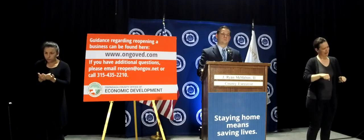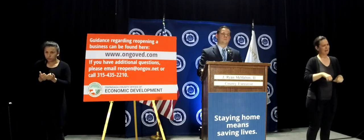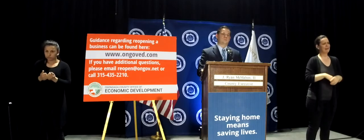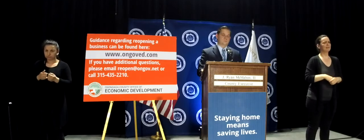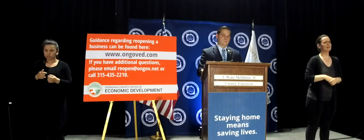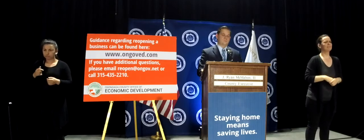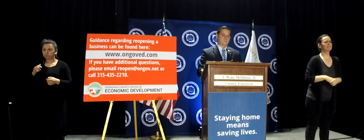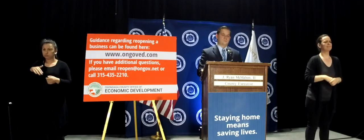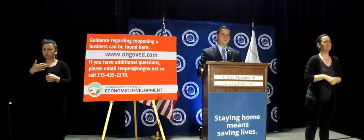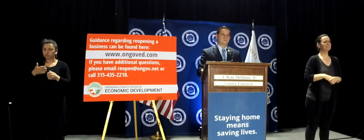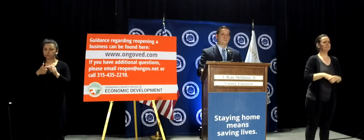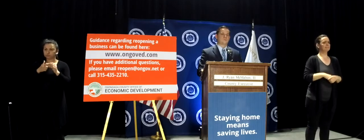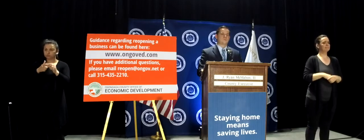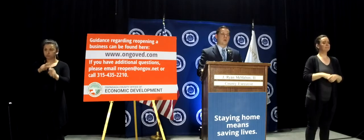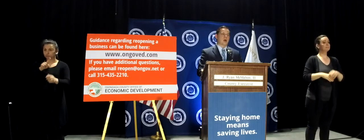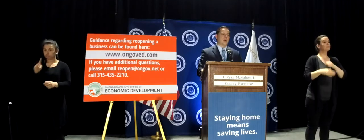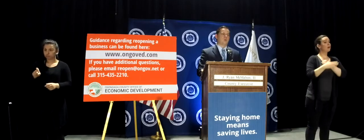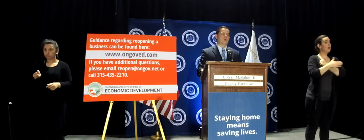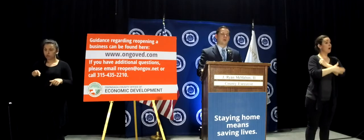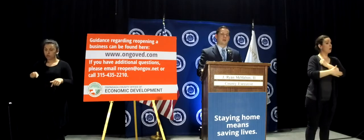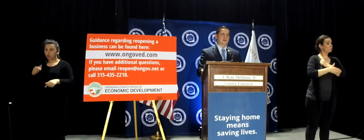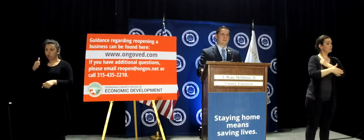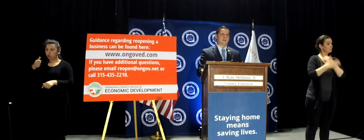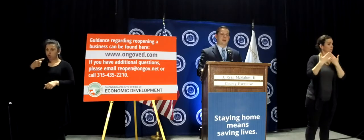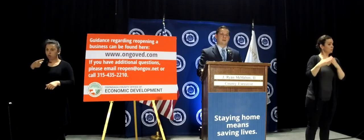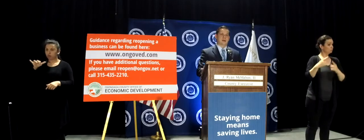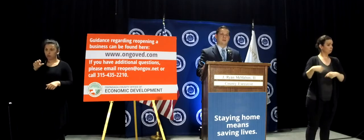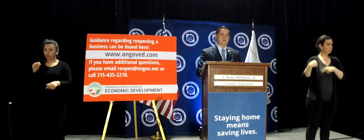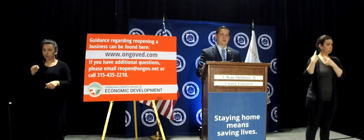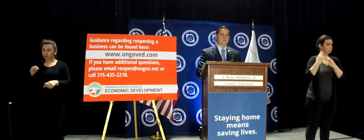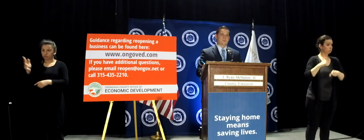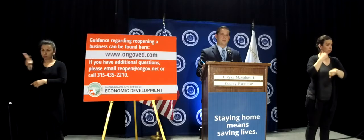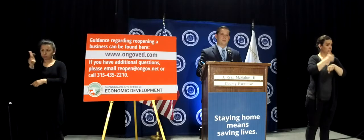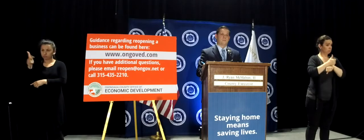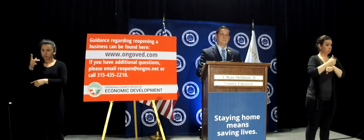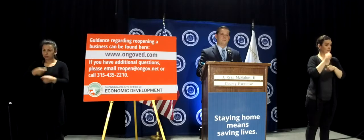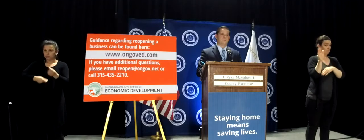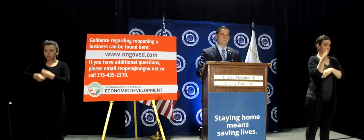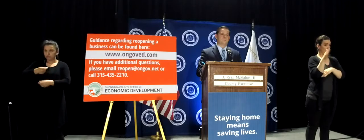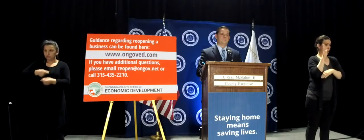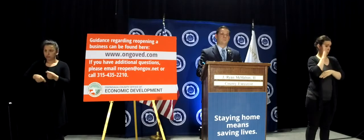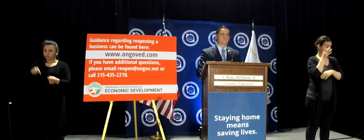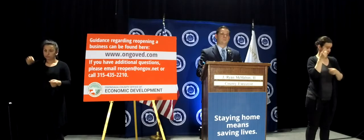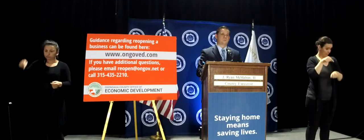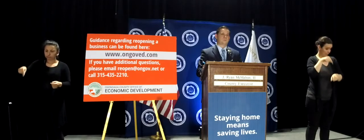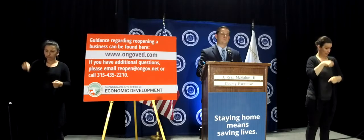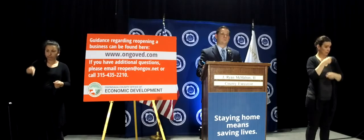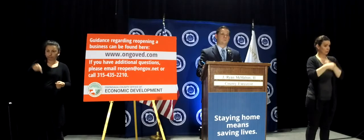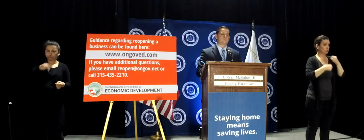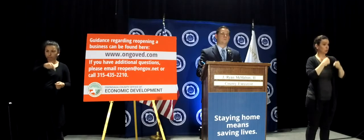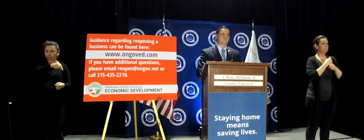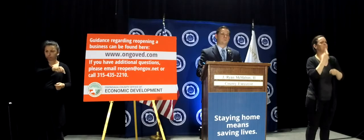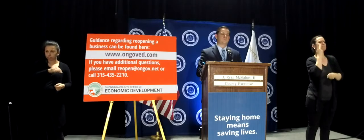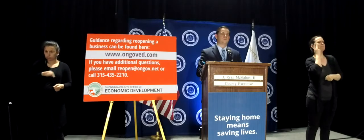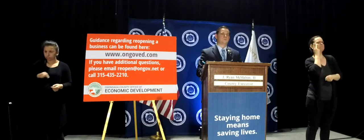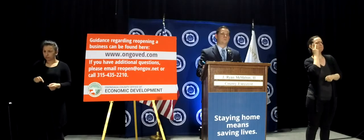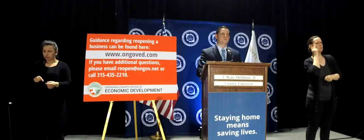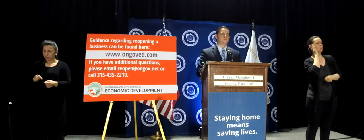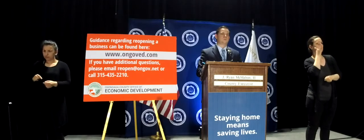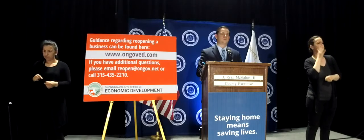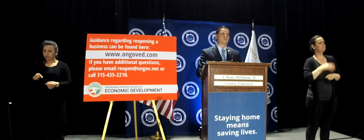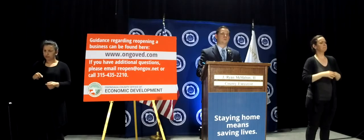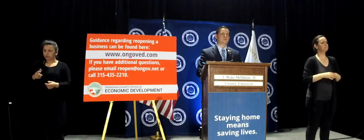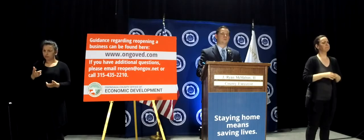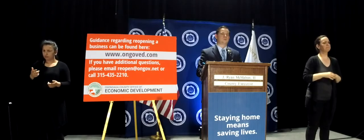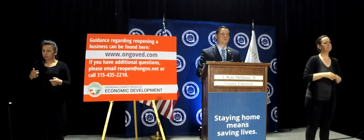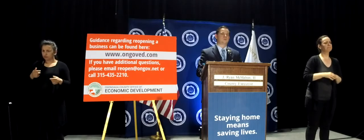flags out. Will that happen again this year? We'll look into that. I'm not exactly sure. It's nice out right now, and it's going to be nice going into